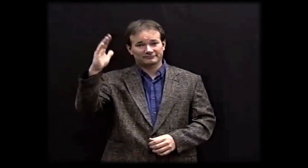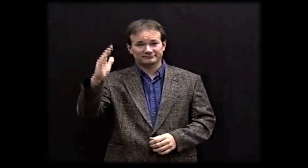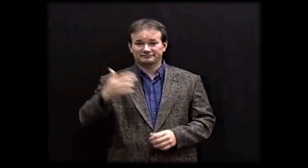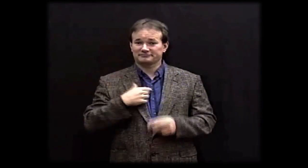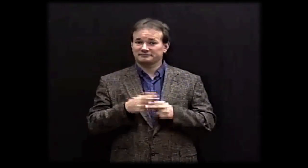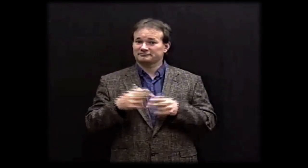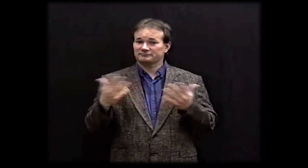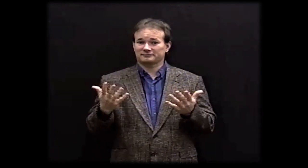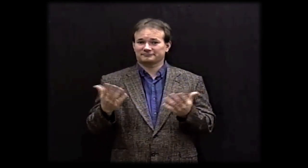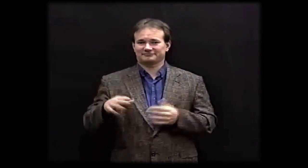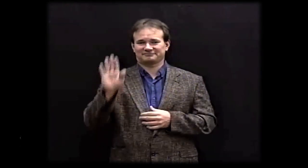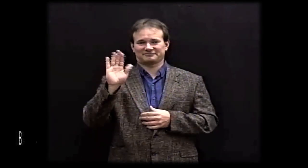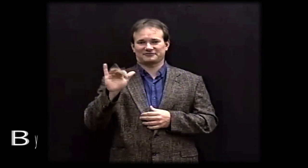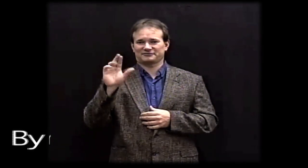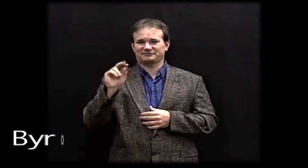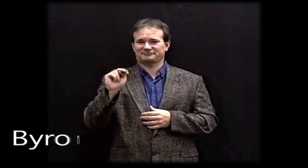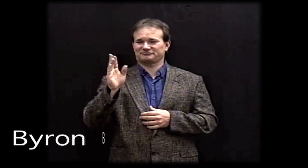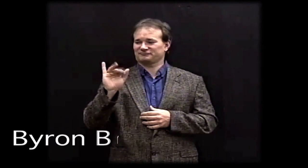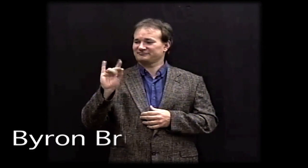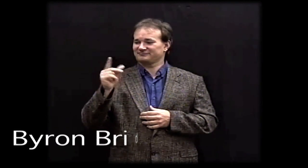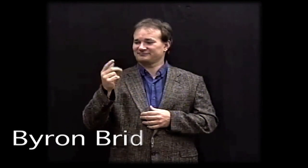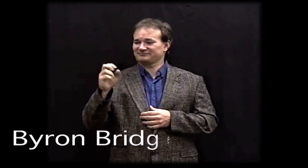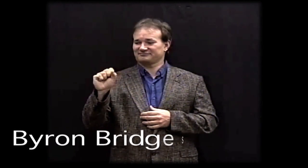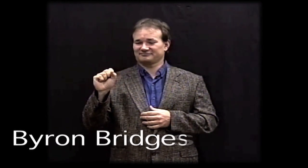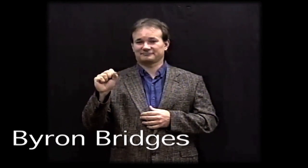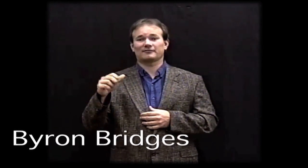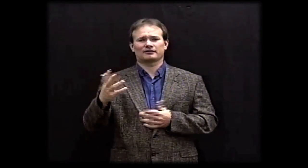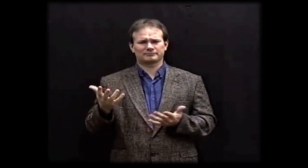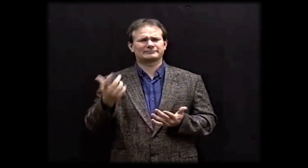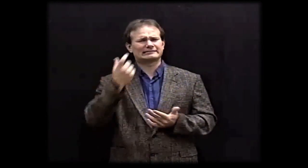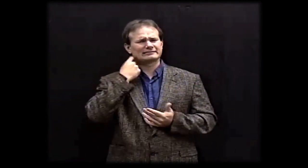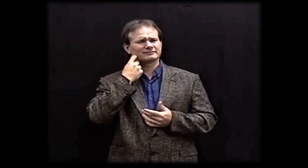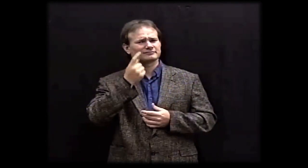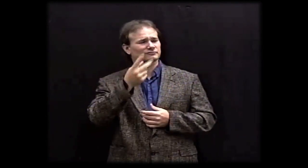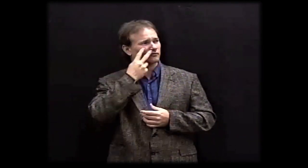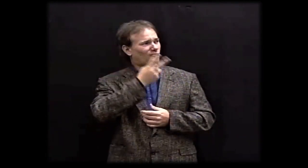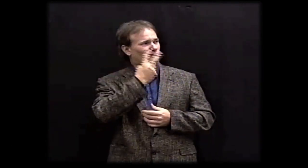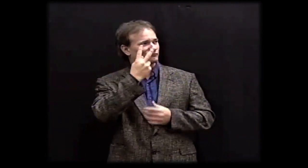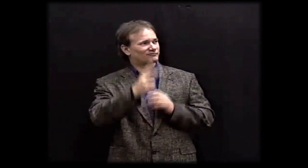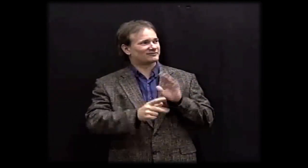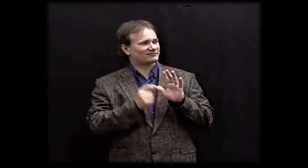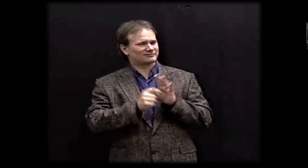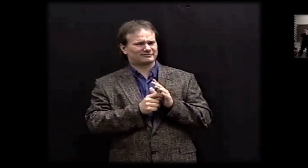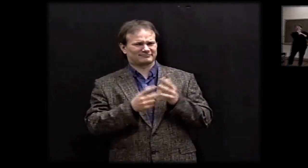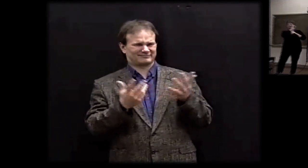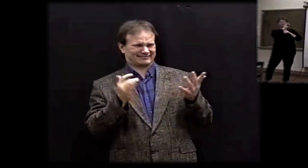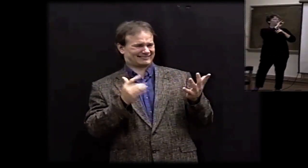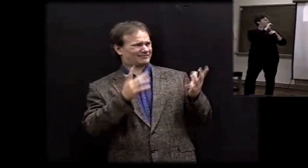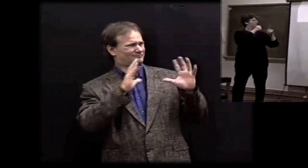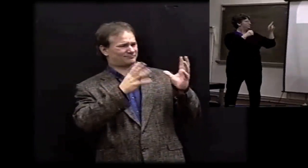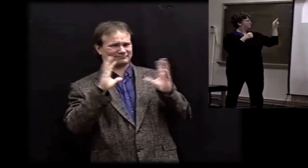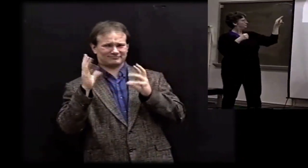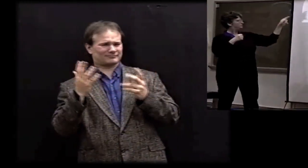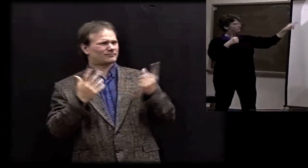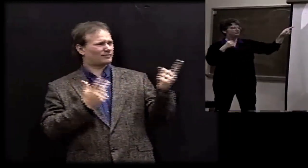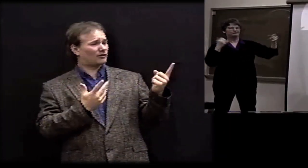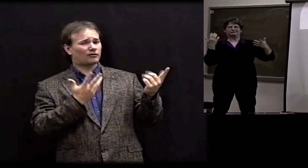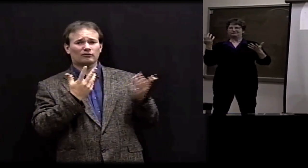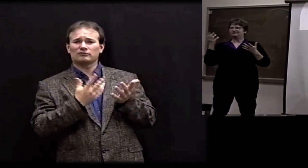Hello, my name is Byron Bridges. You just finished watching two different video clips. The first one shows a